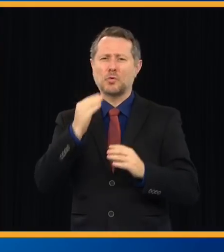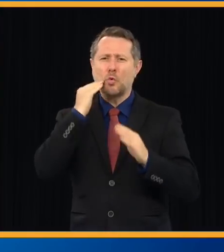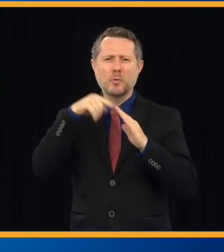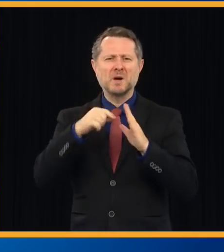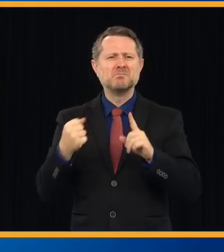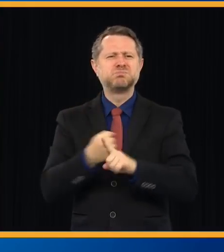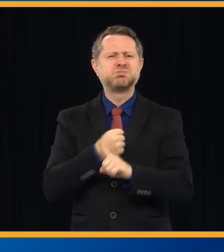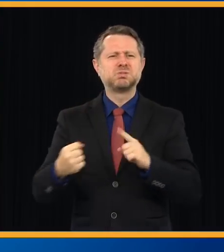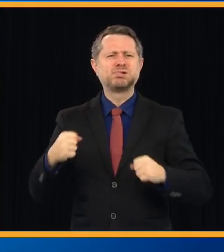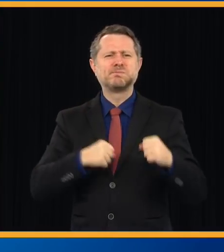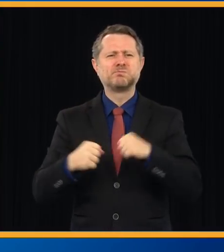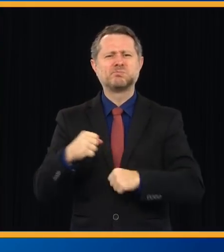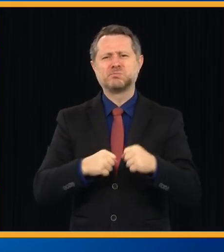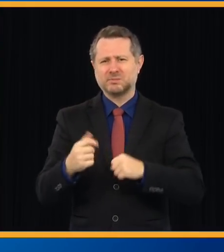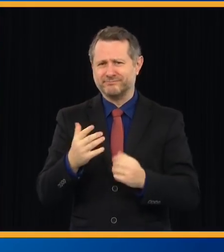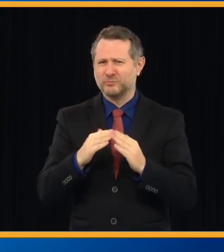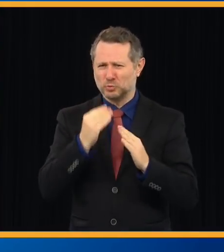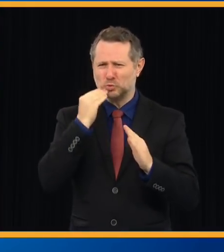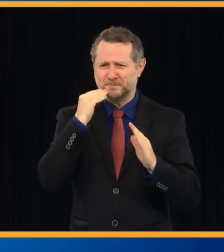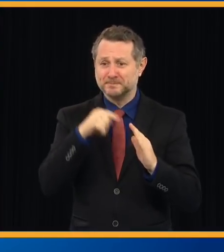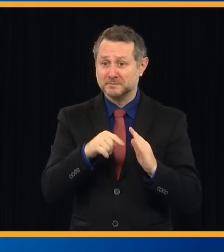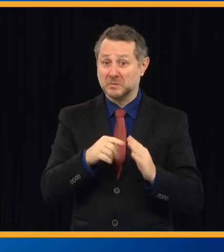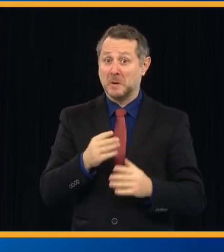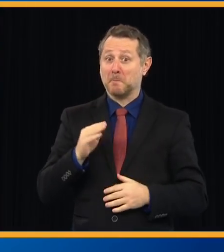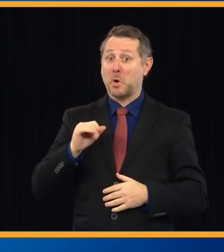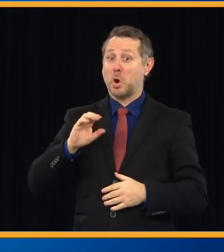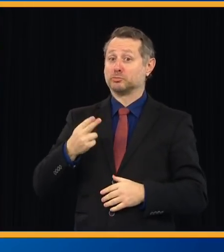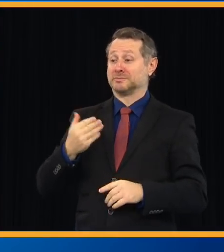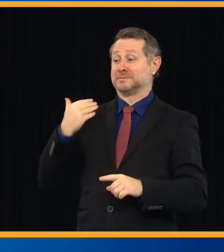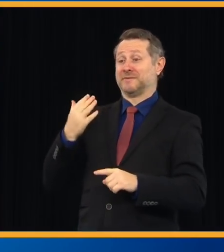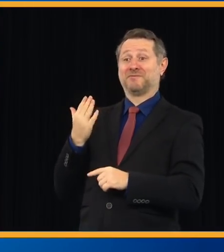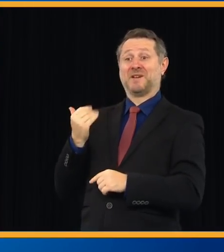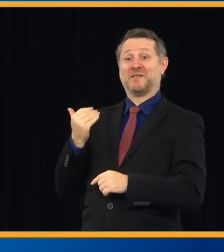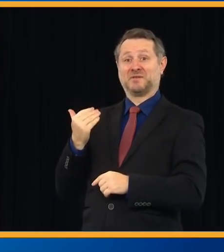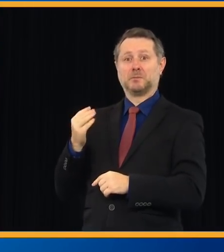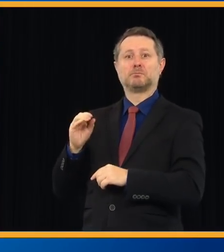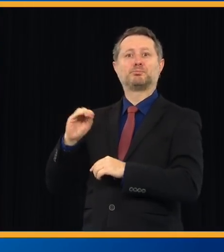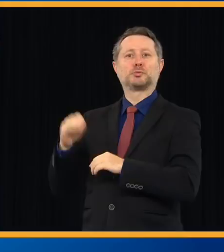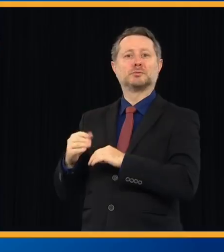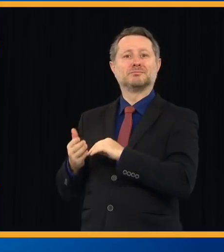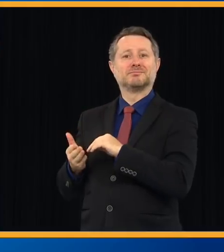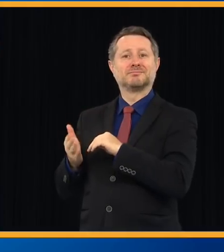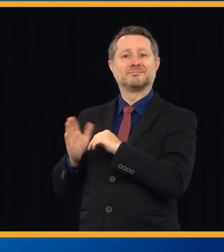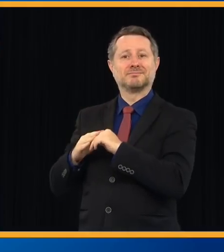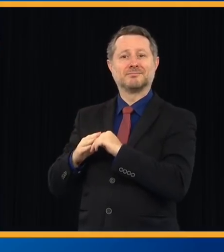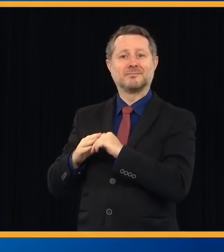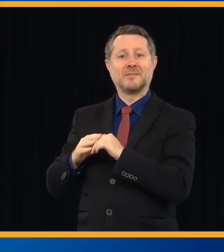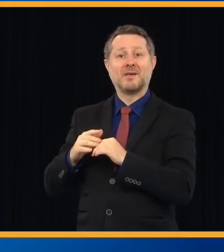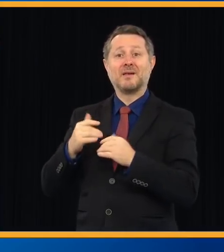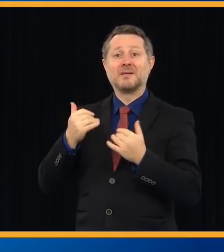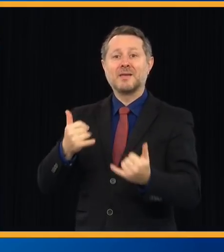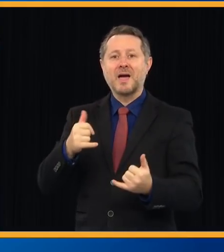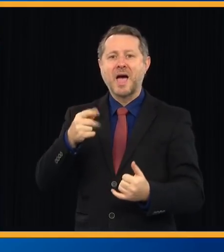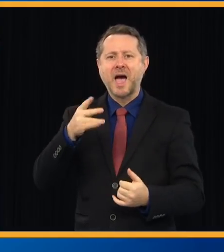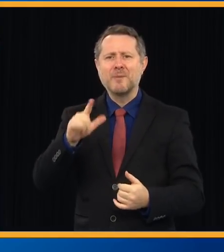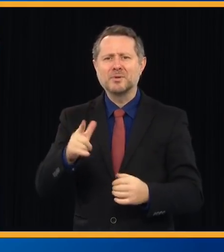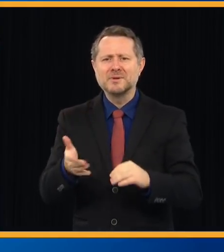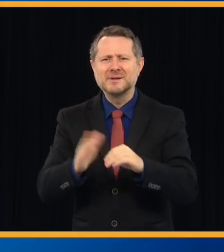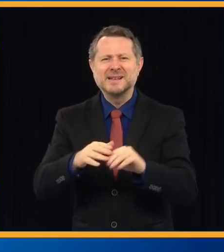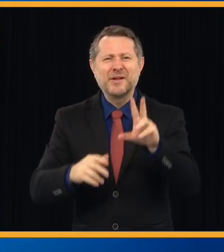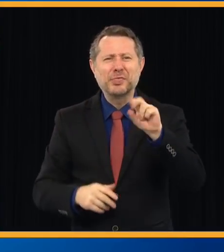There was a 15% increase in March, a 30% increase in April.